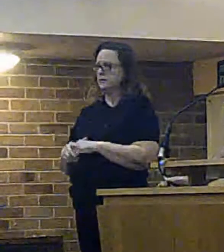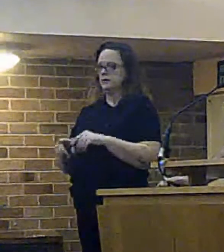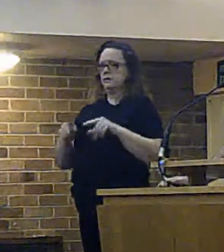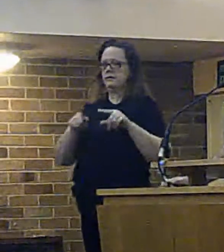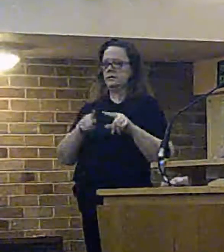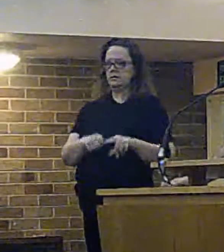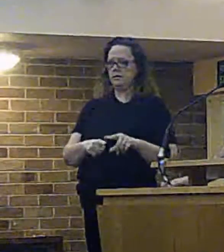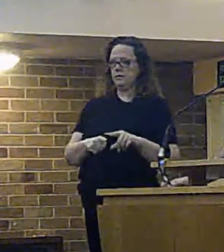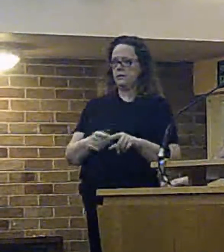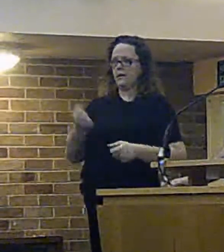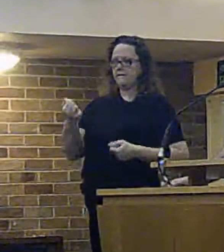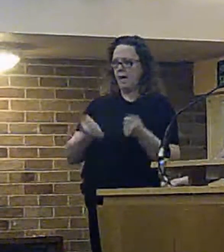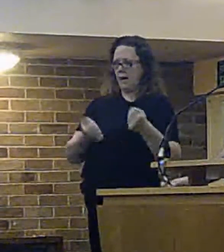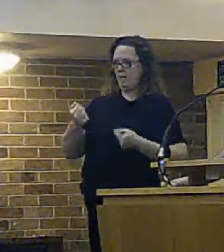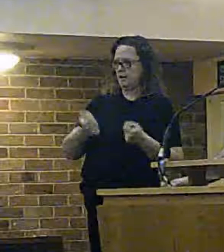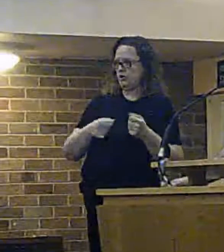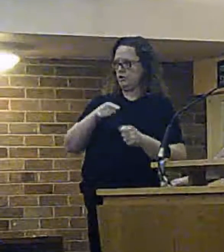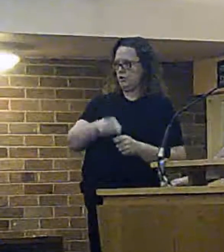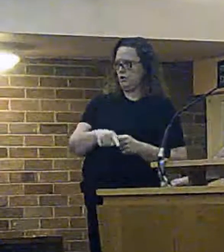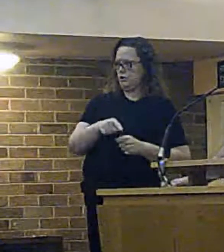Okay, need to make that point.